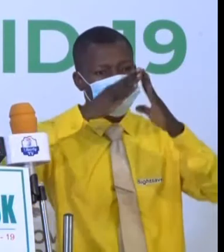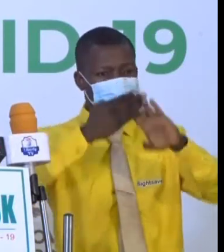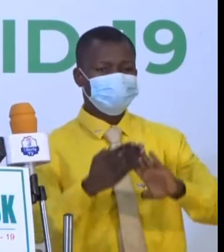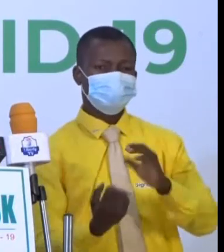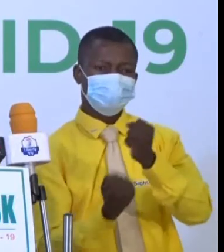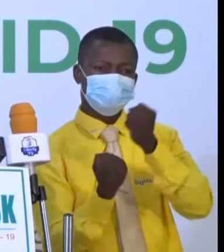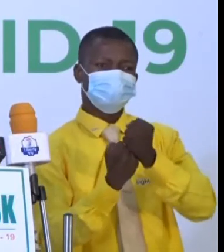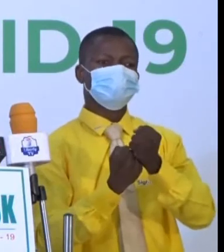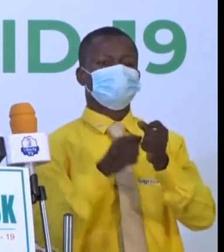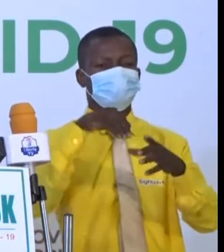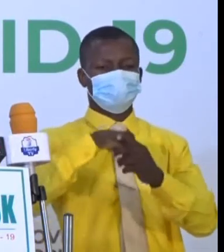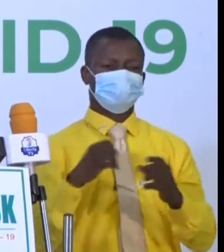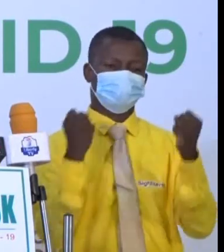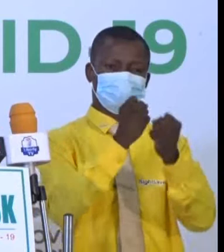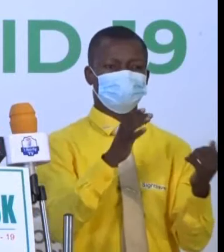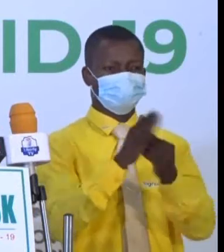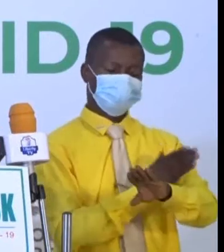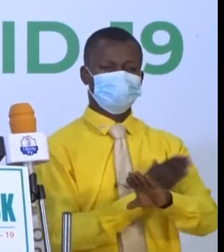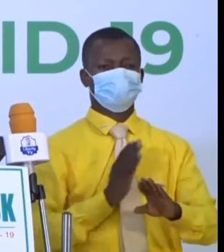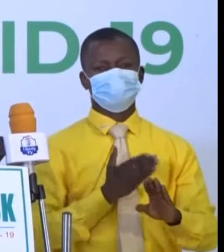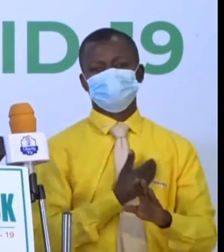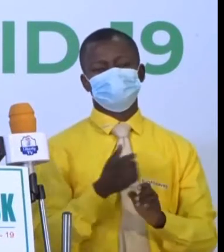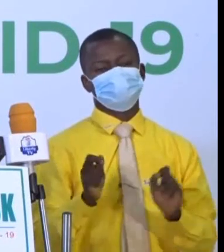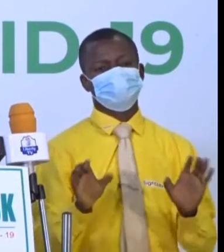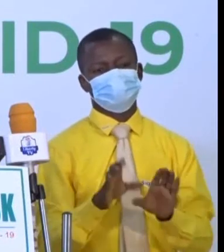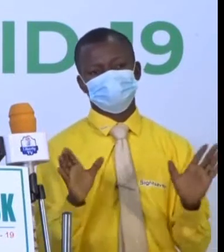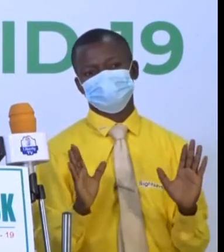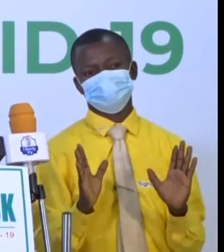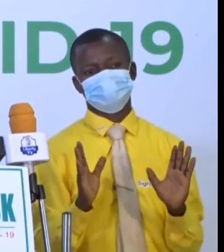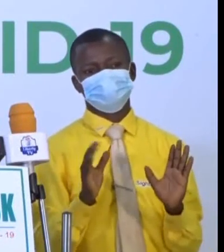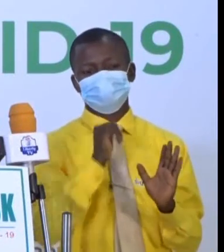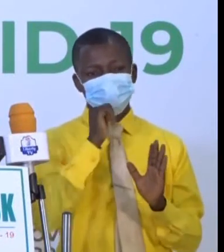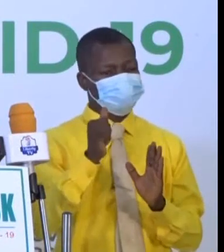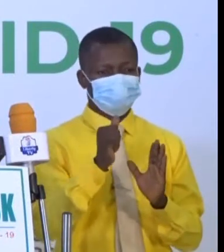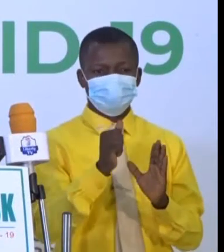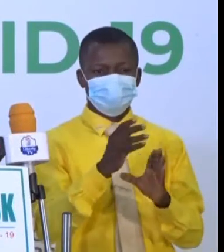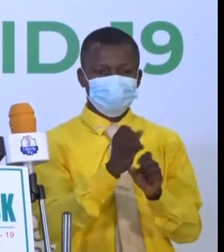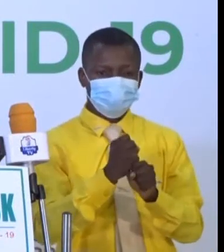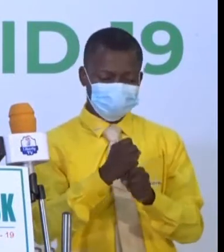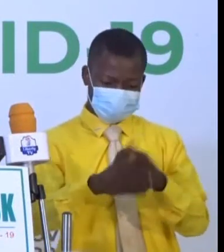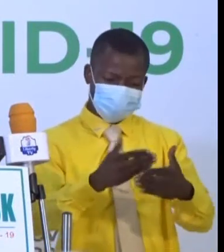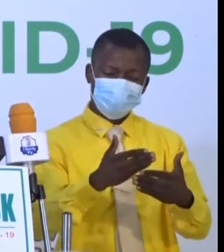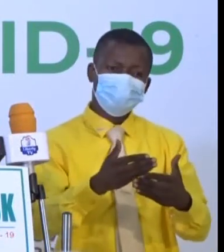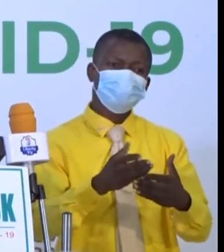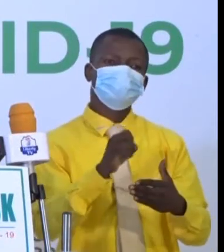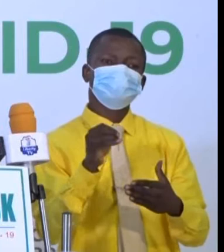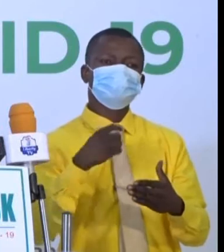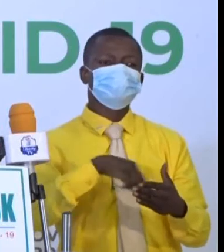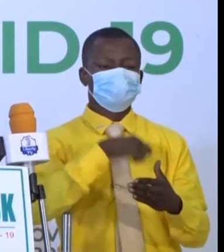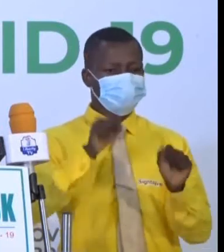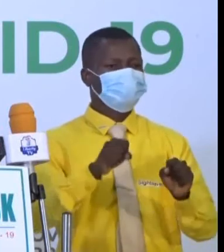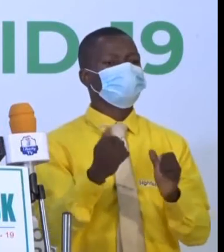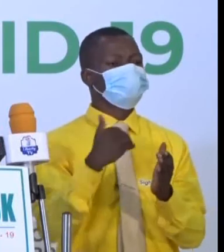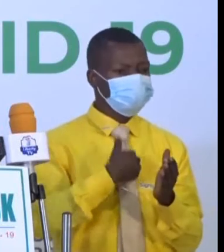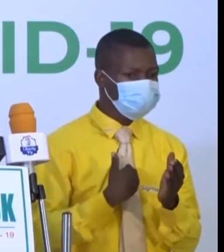and improve competition, he said. It's not a procurement process, so you can have as much